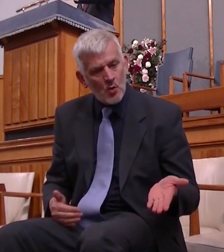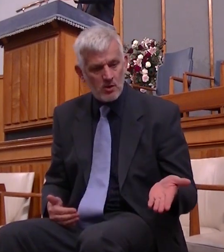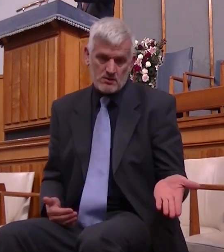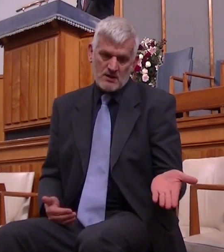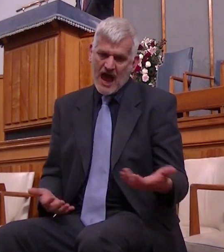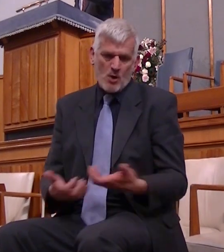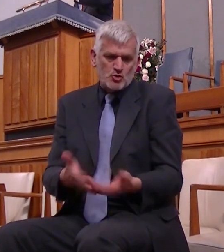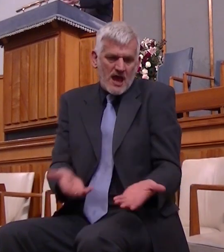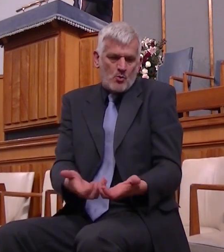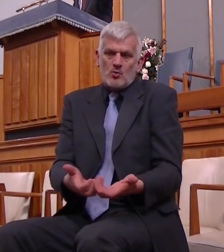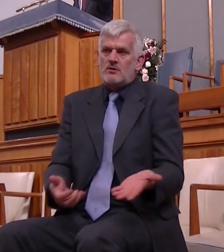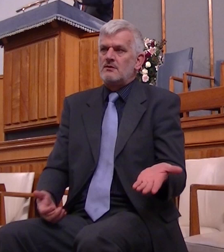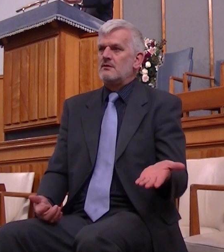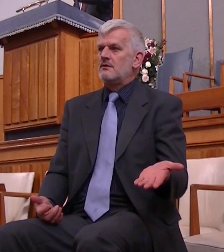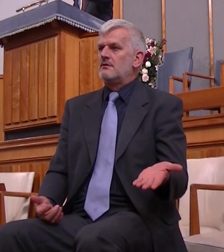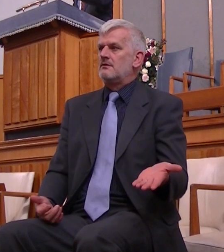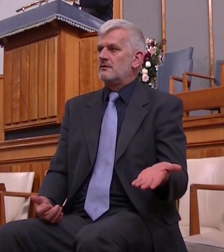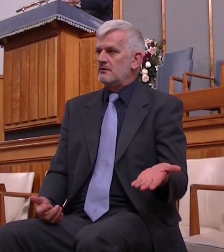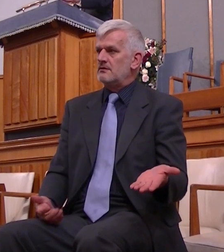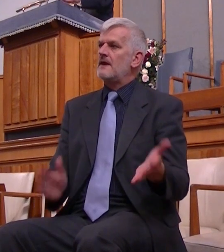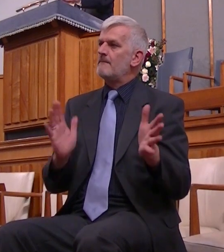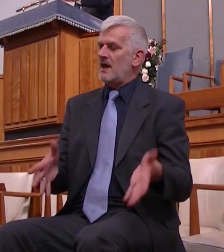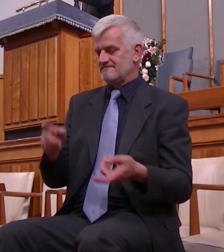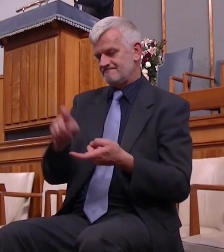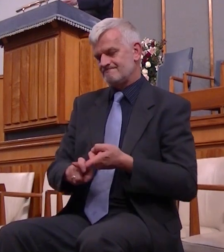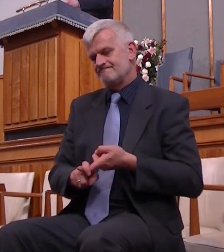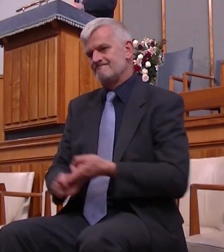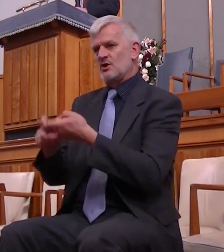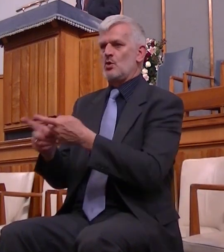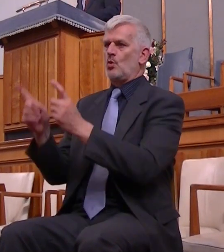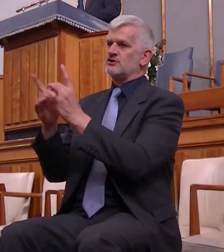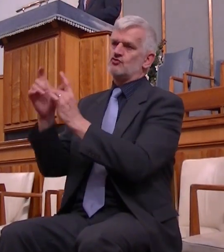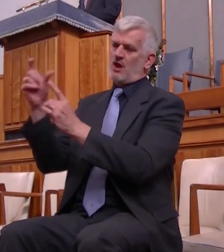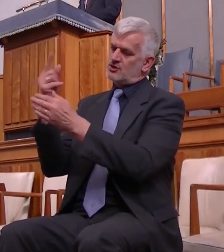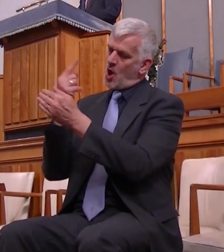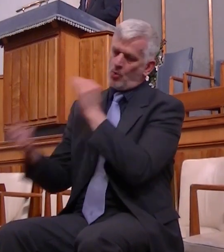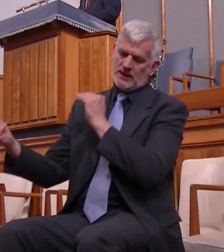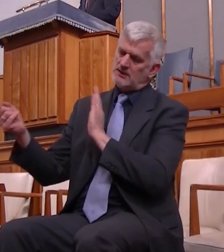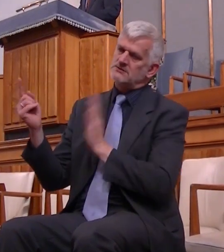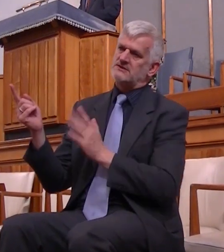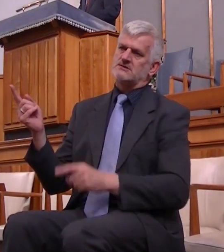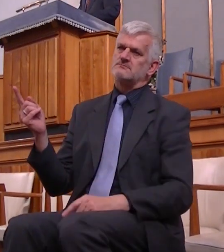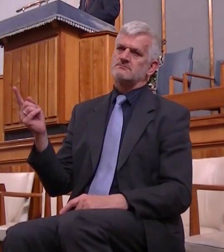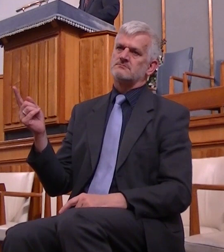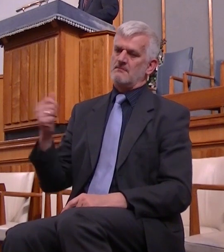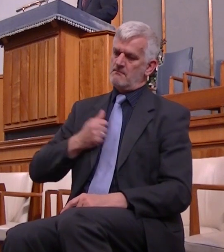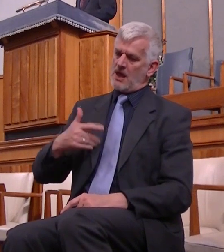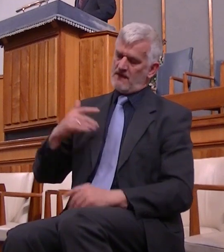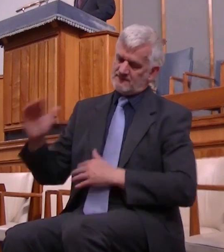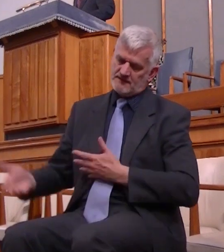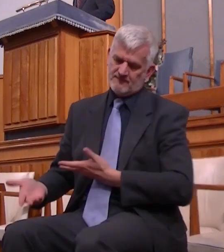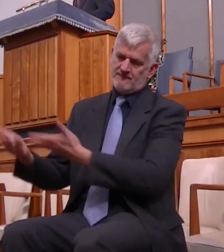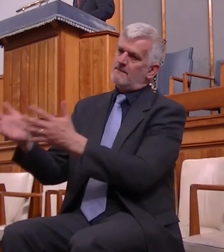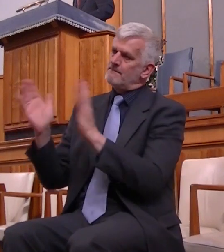part, because I simply trust in Christ and what he's done for me, give my life to him and repent